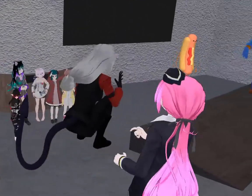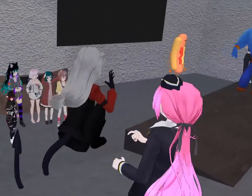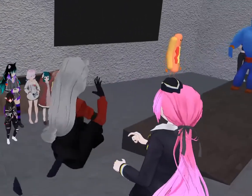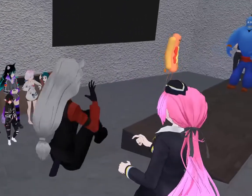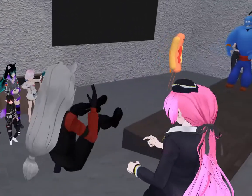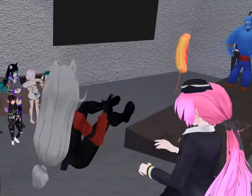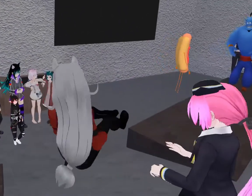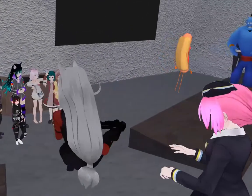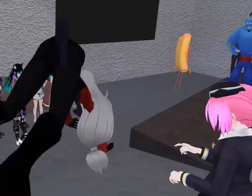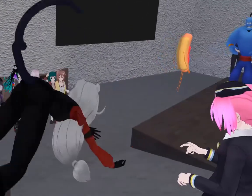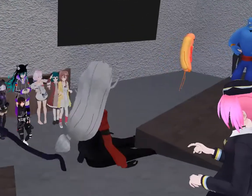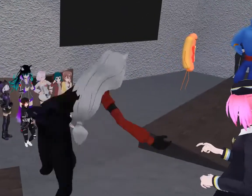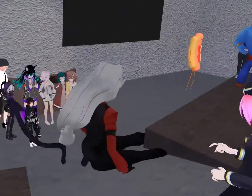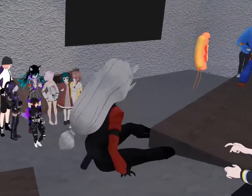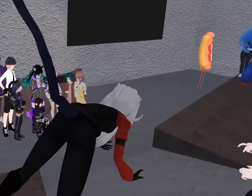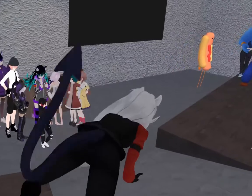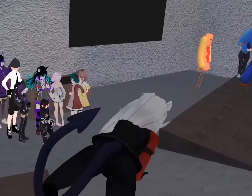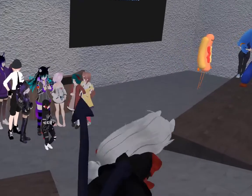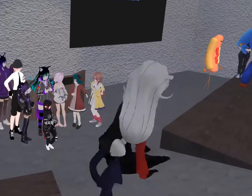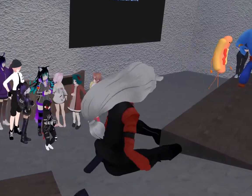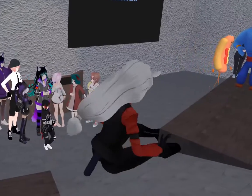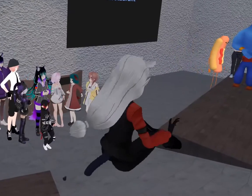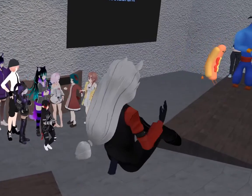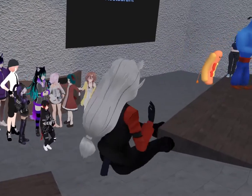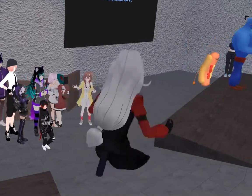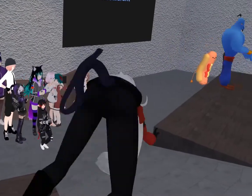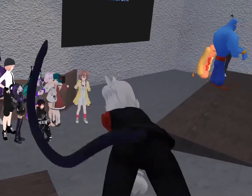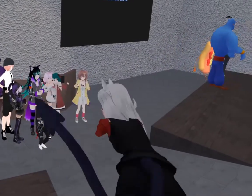I'll wait for you to kind of get settled. All right, ready?